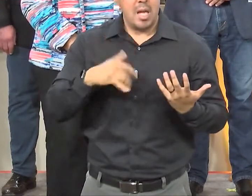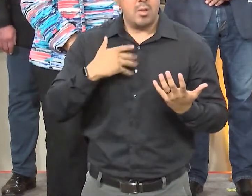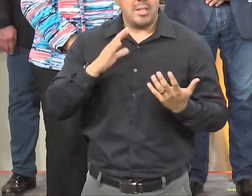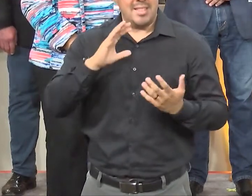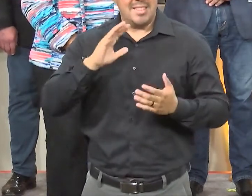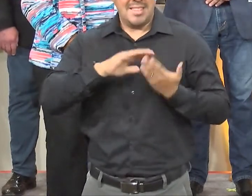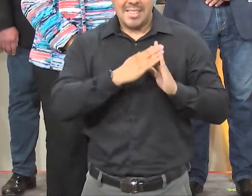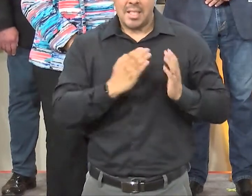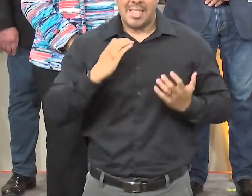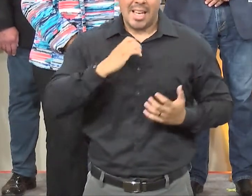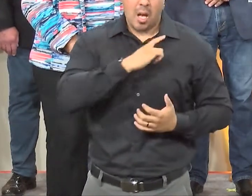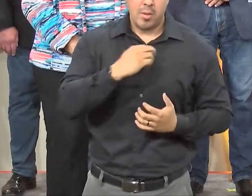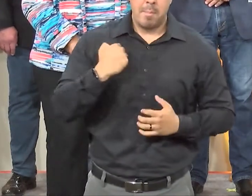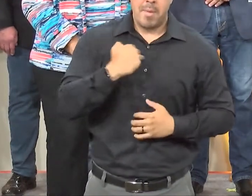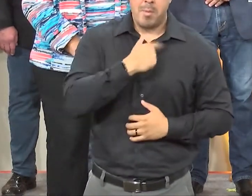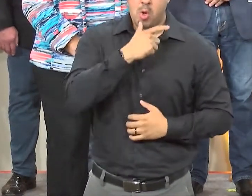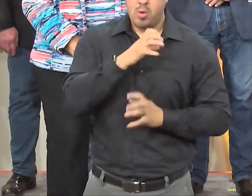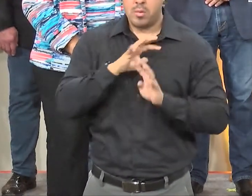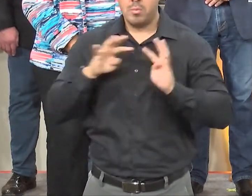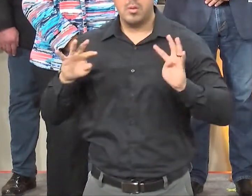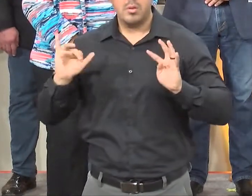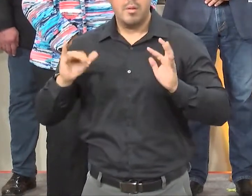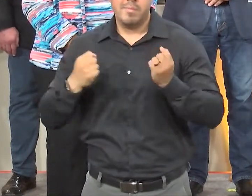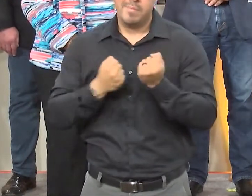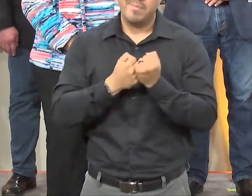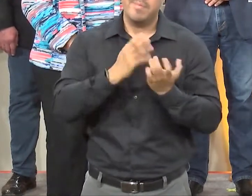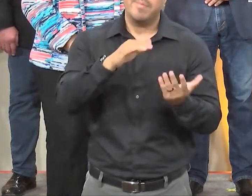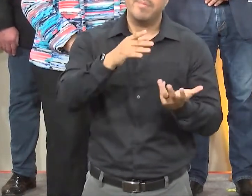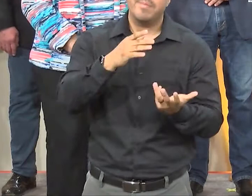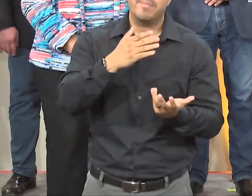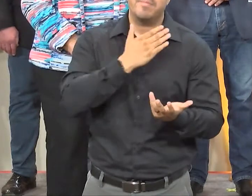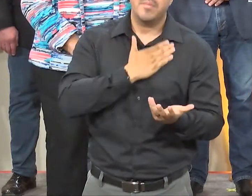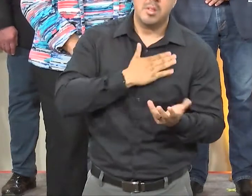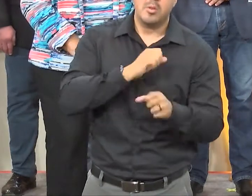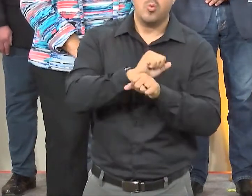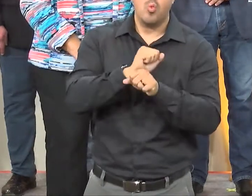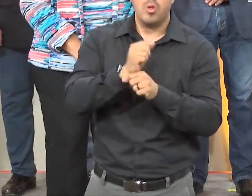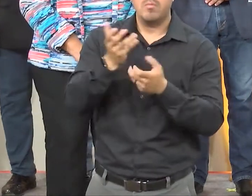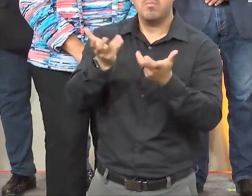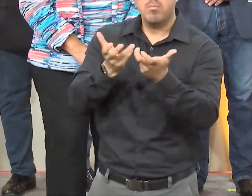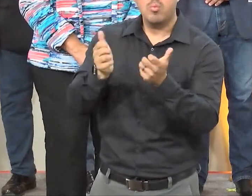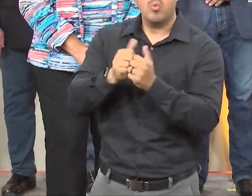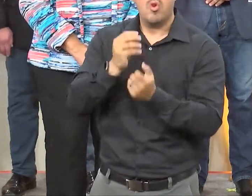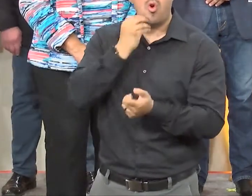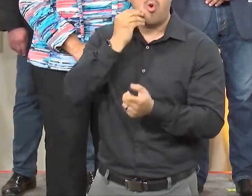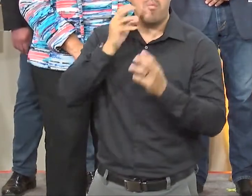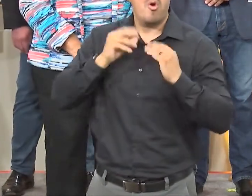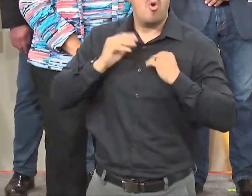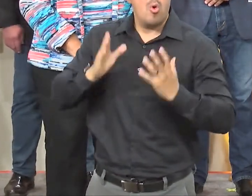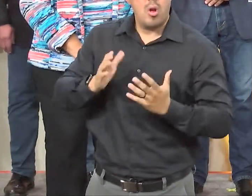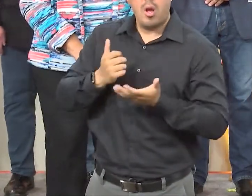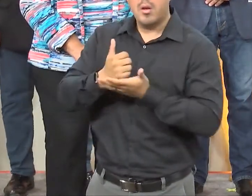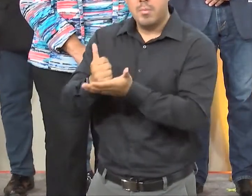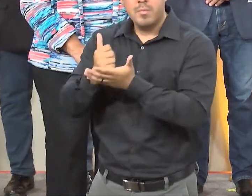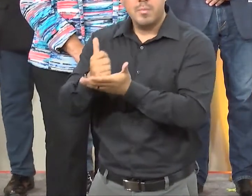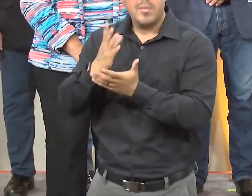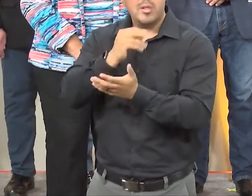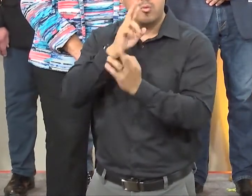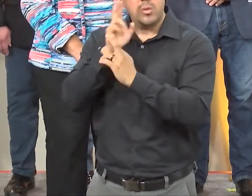council members and others who are here saying, just work with these homeowners and the people in these